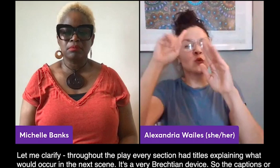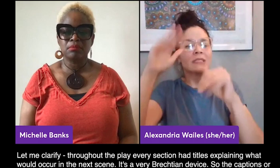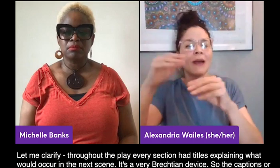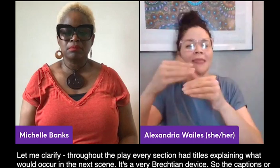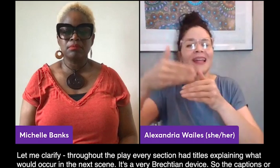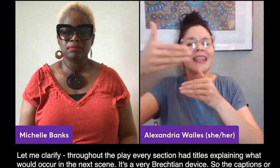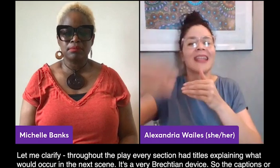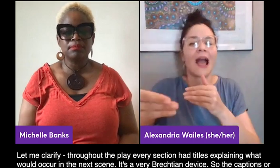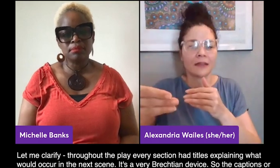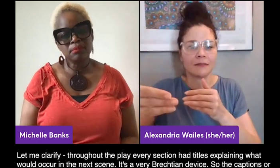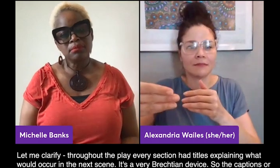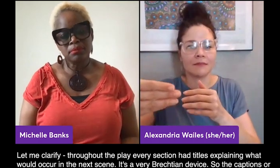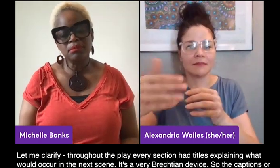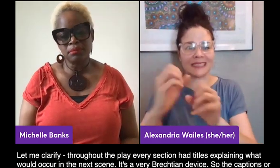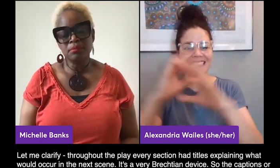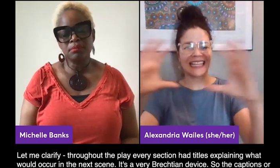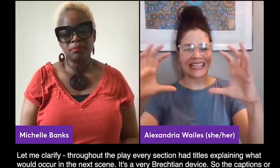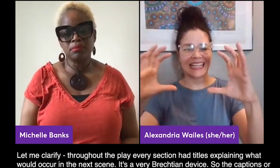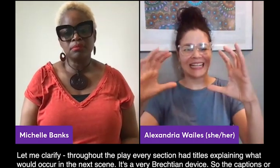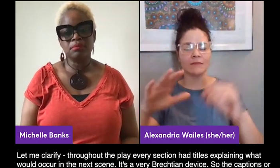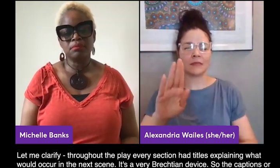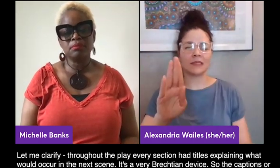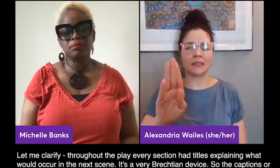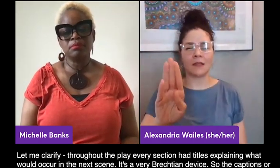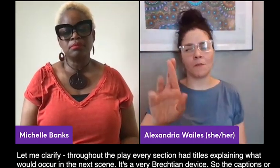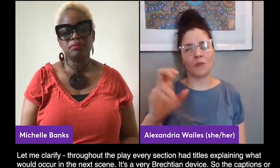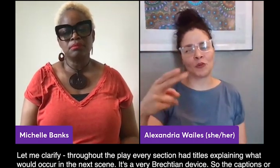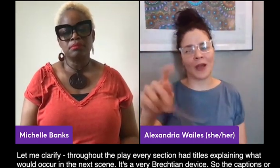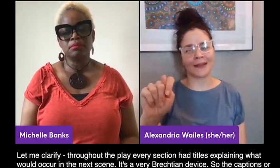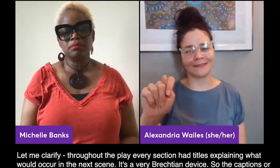It's a very Brechtian device.